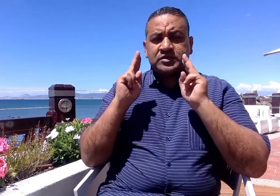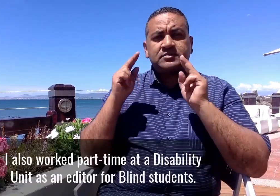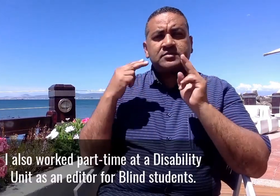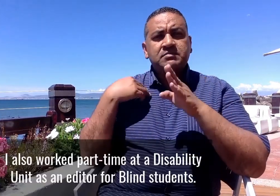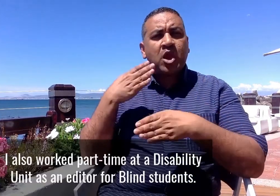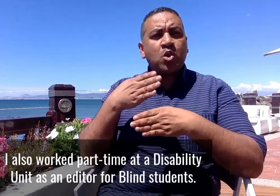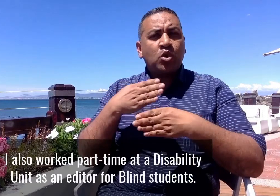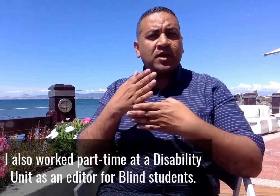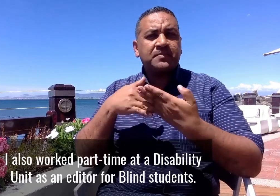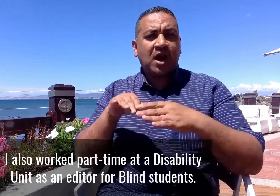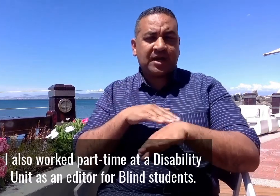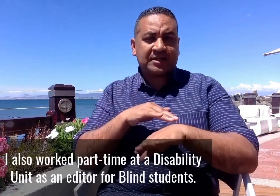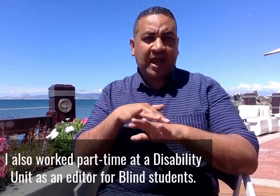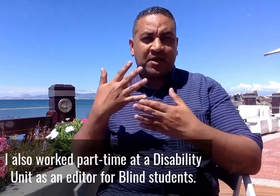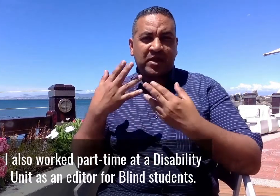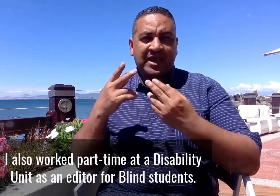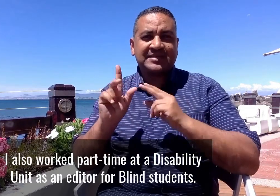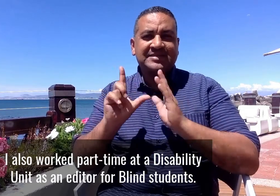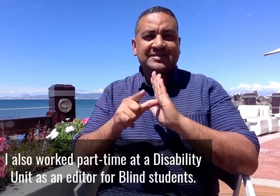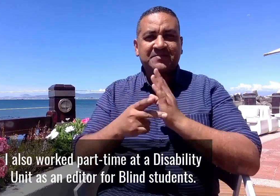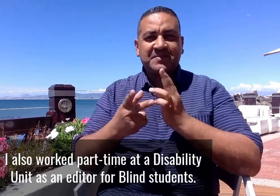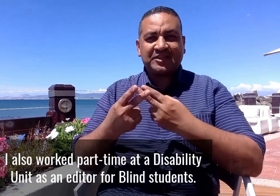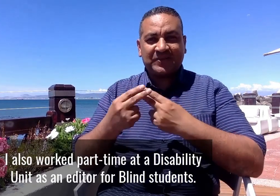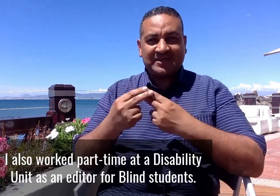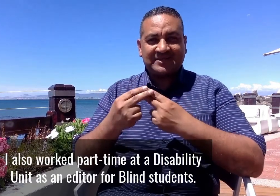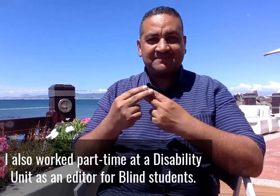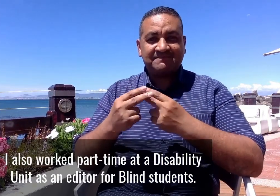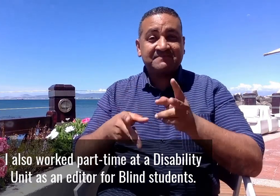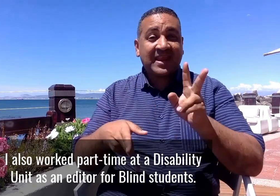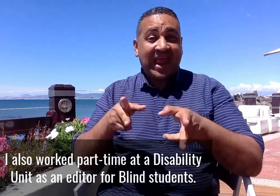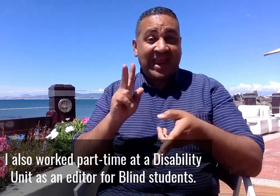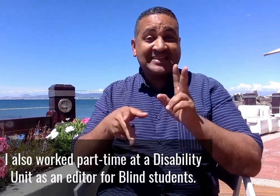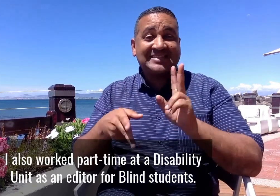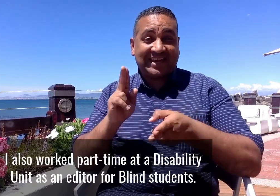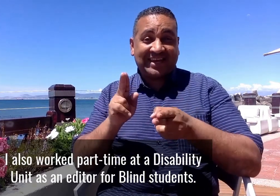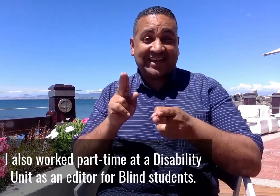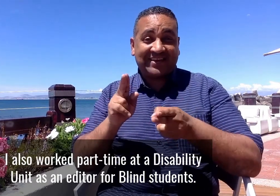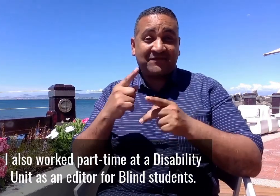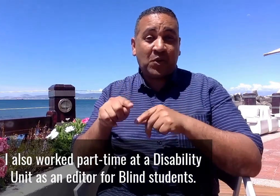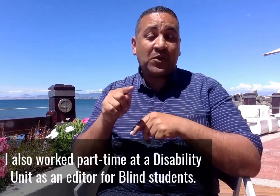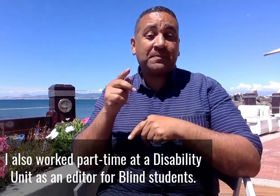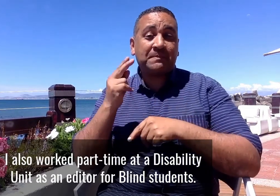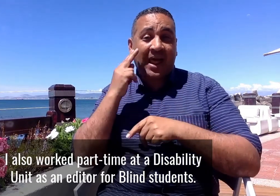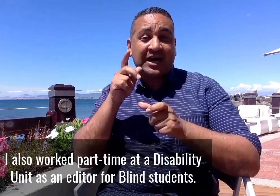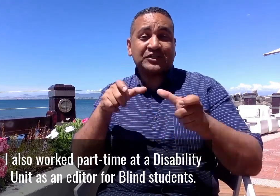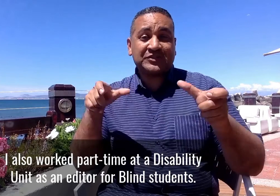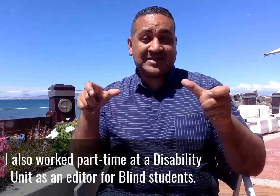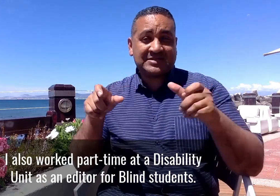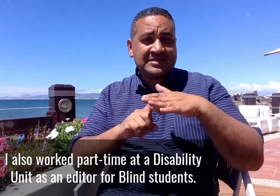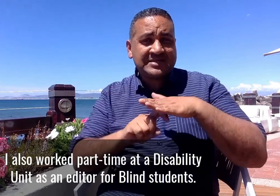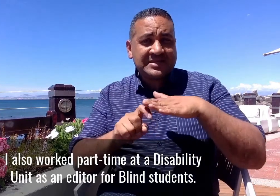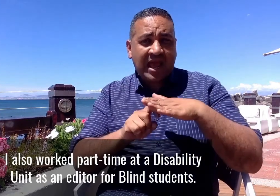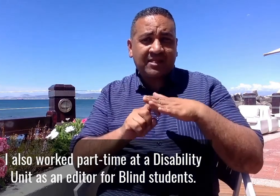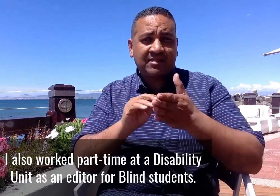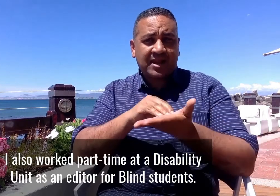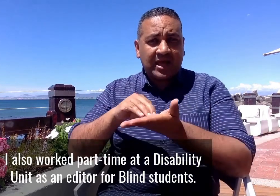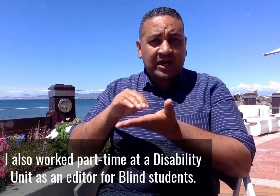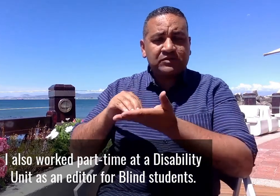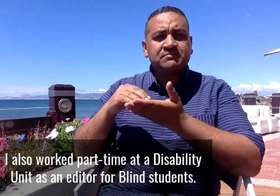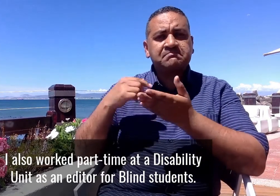I also worked part-time at the disability unit as an editor for blind students.